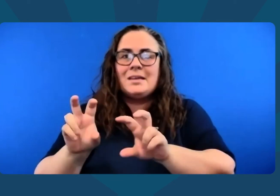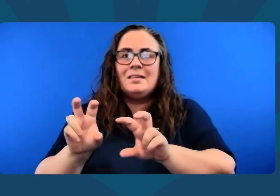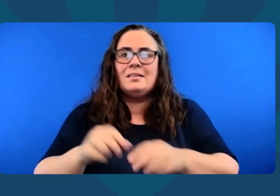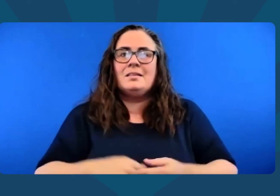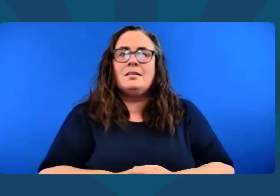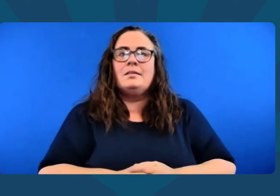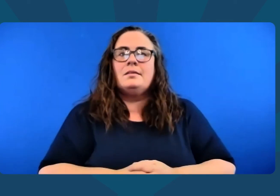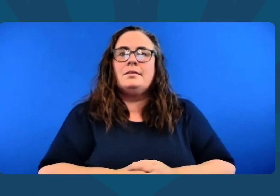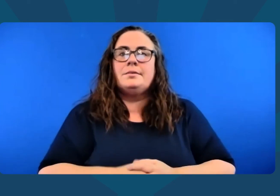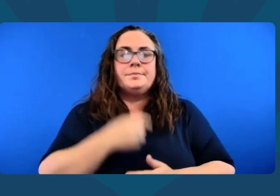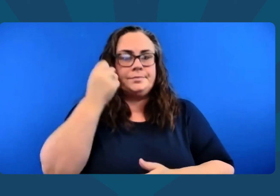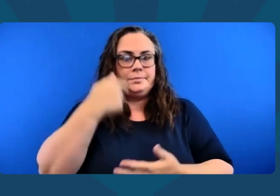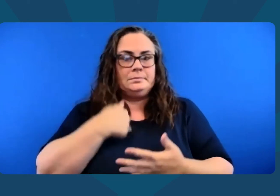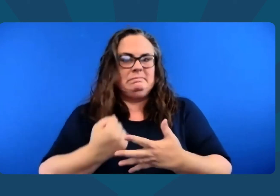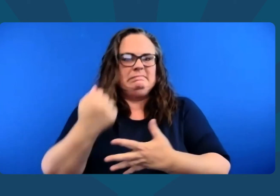investment.